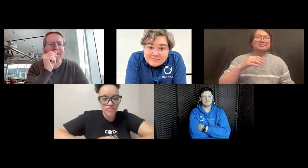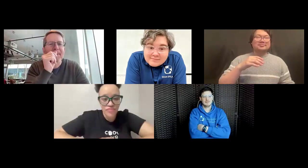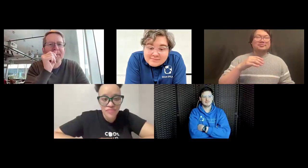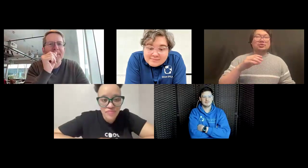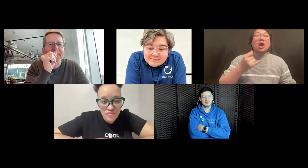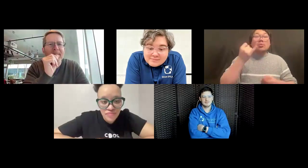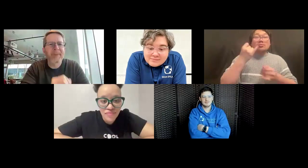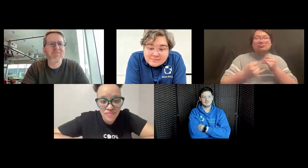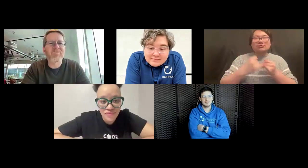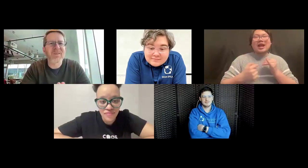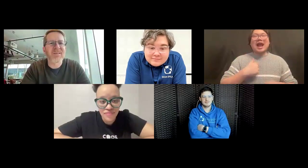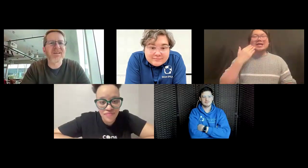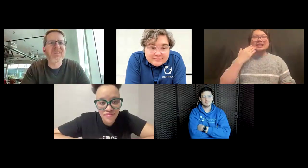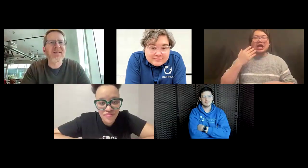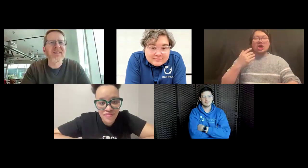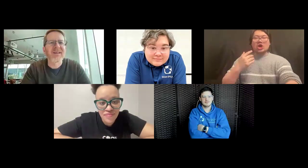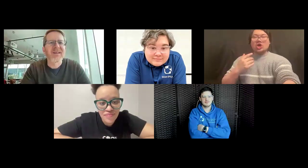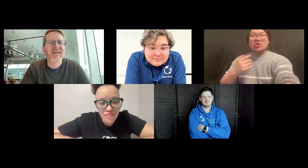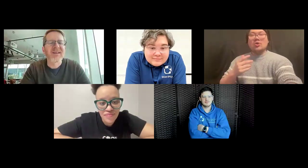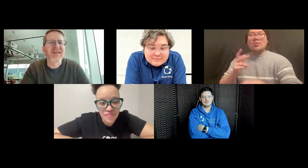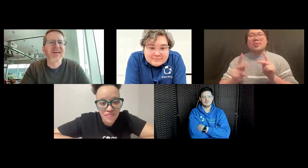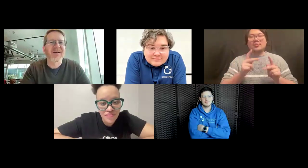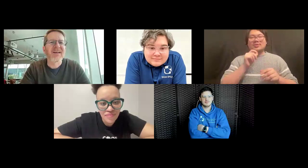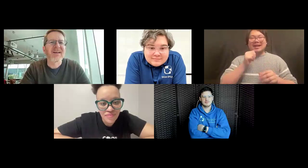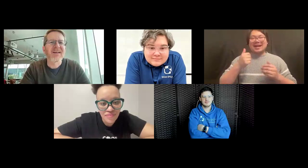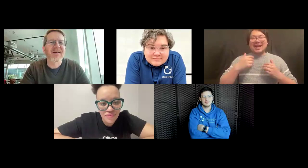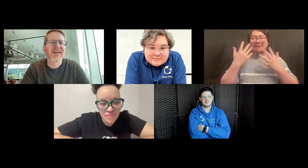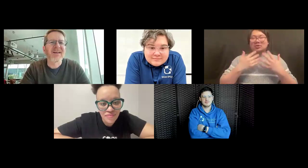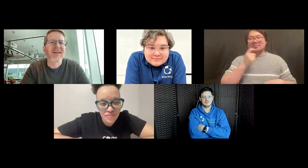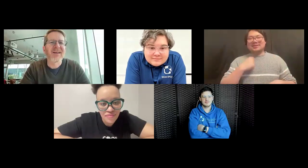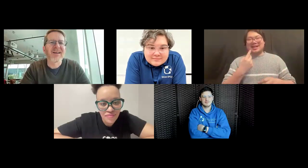things going forward. And then did you want to add something, Nicholas?